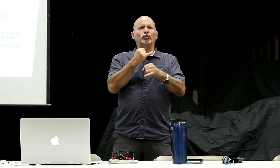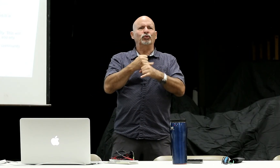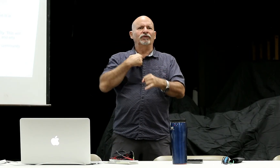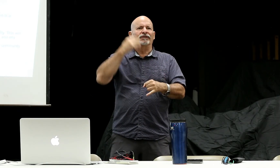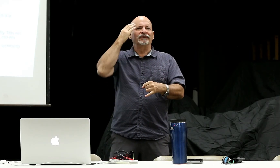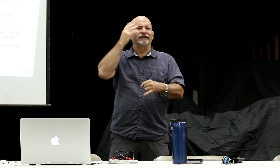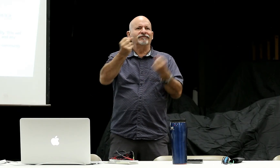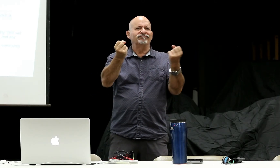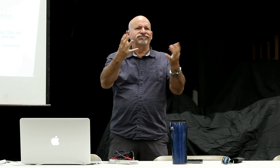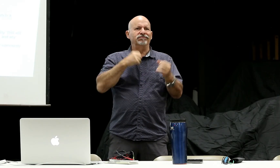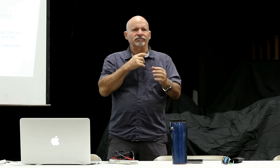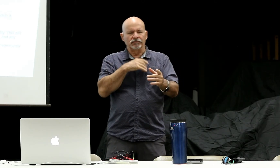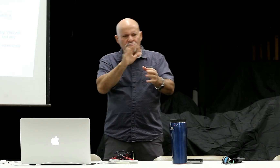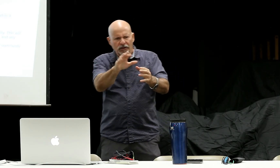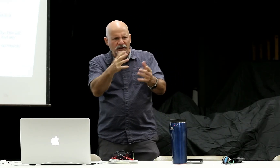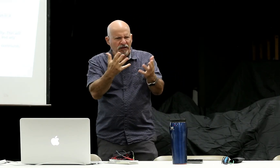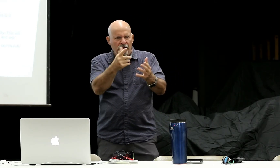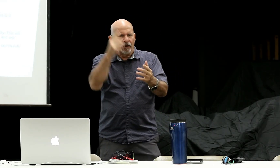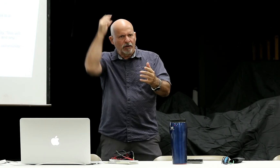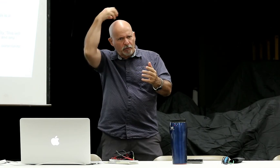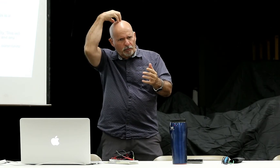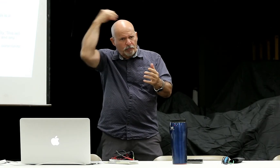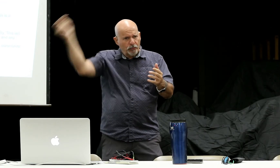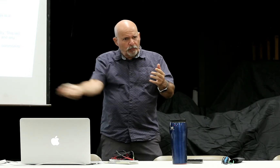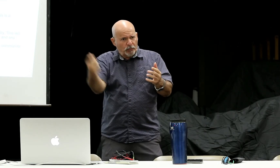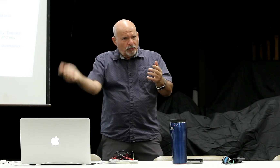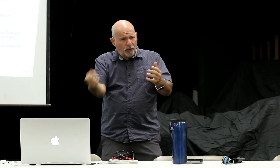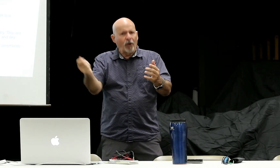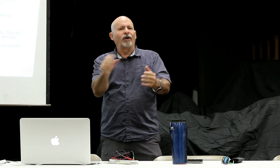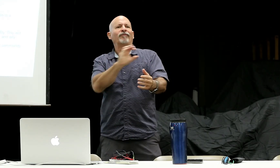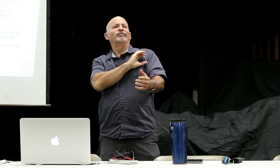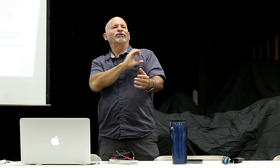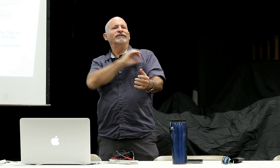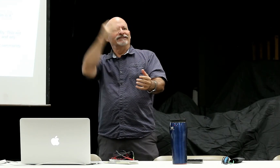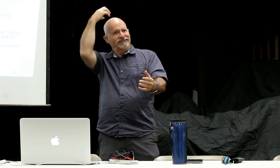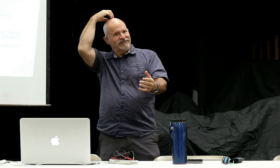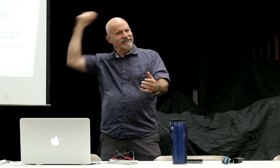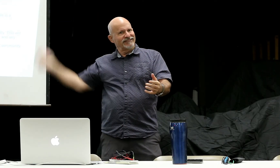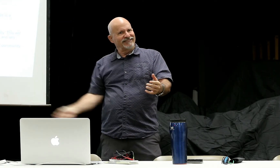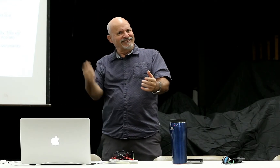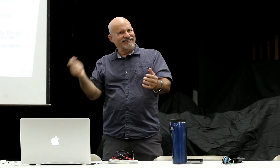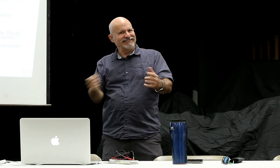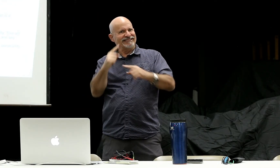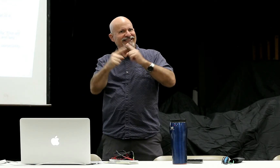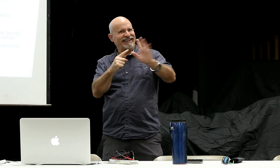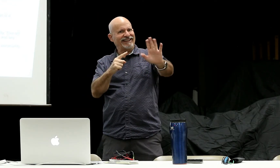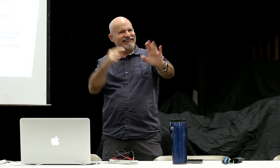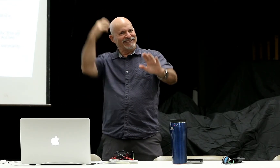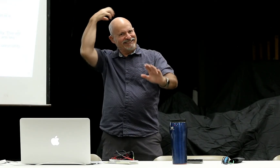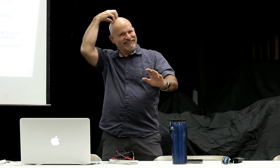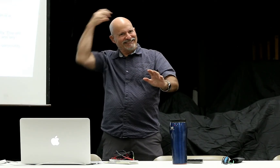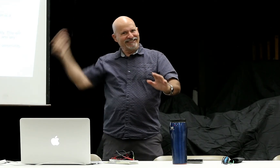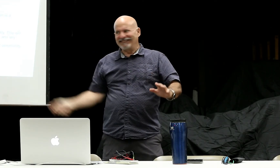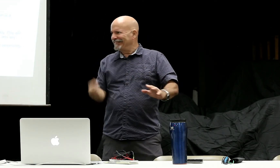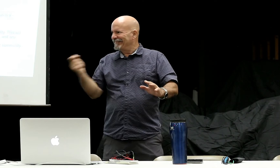their kids because, or they can't take care of them well because they're deaf or something, and they got the kids taken away without having those conversations with the parents.